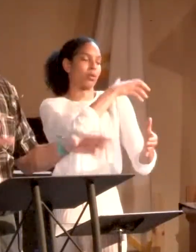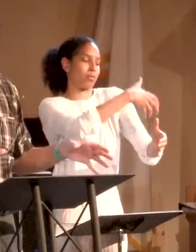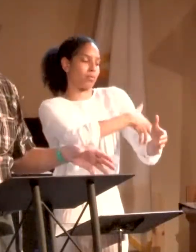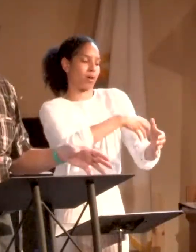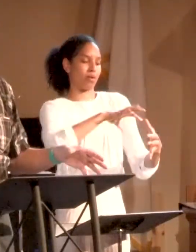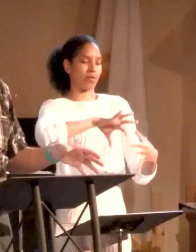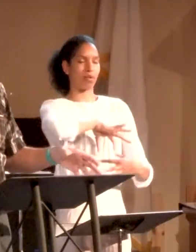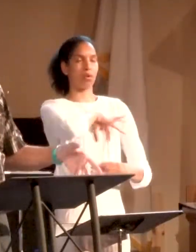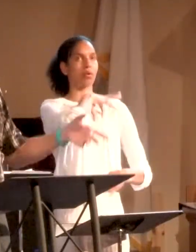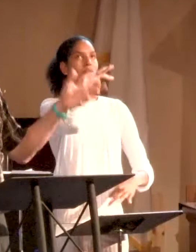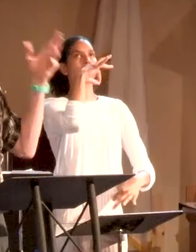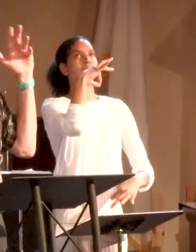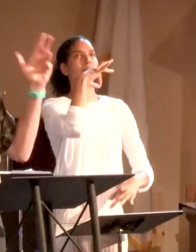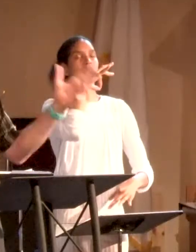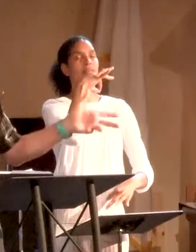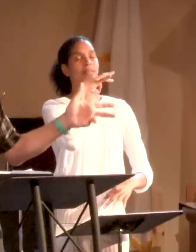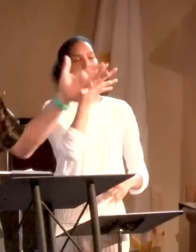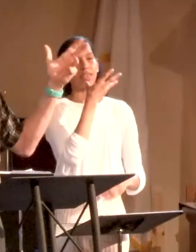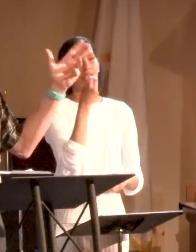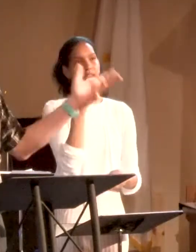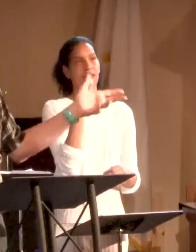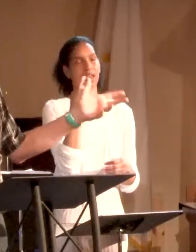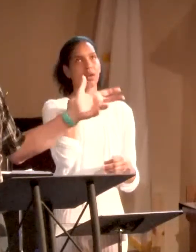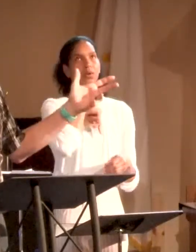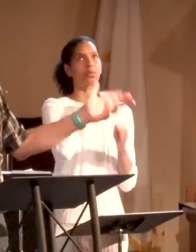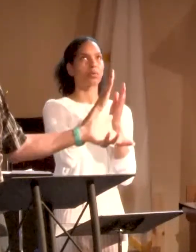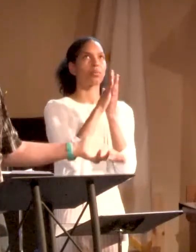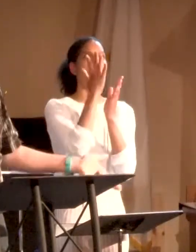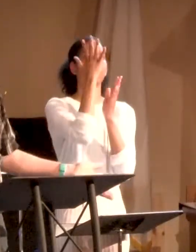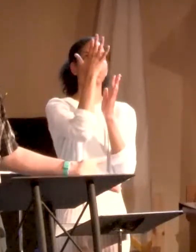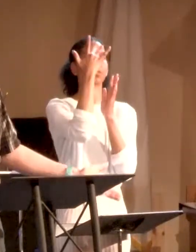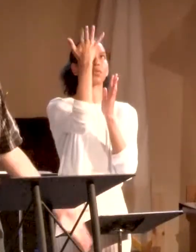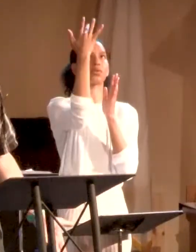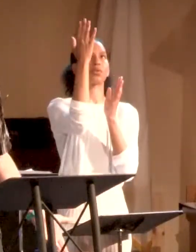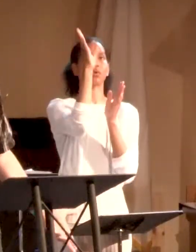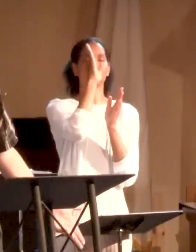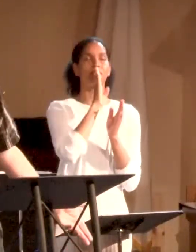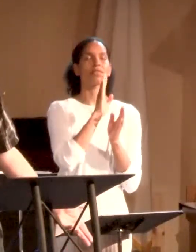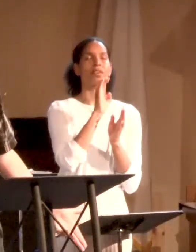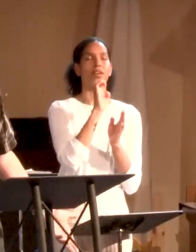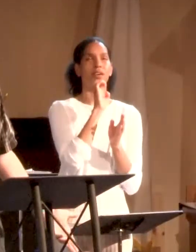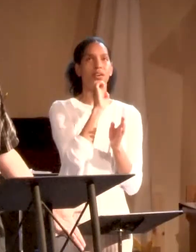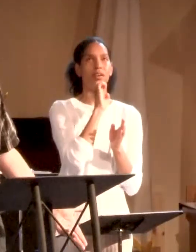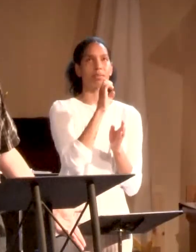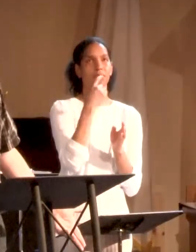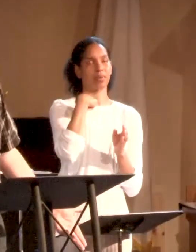and manifest, and the glory of God Almighty be our goal.